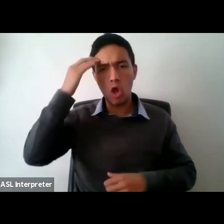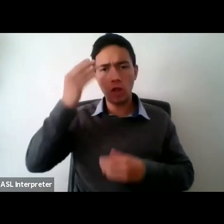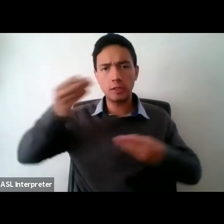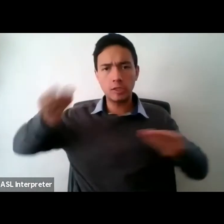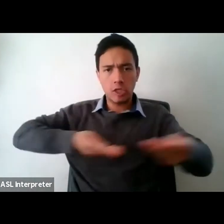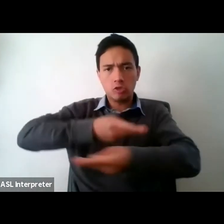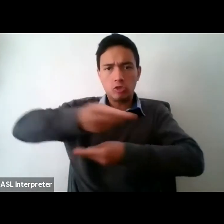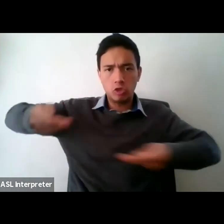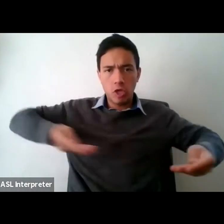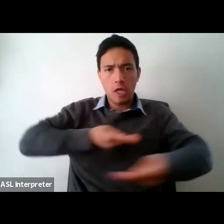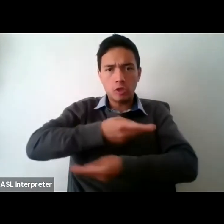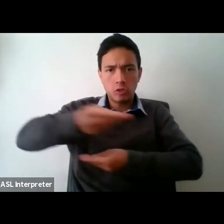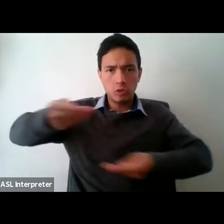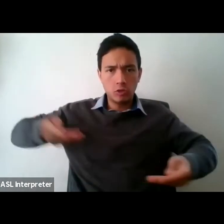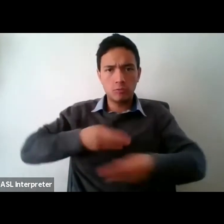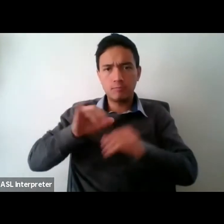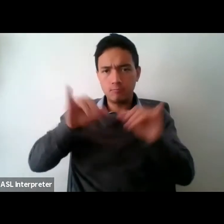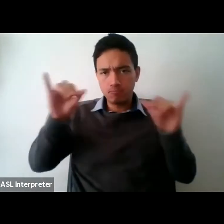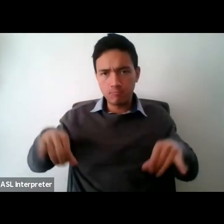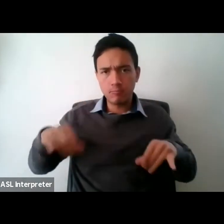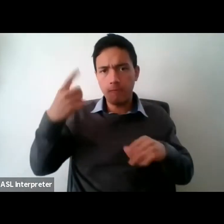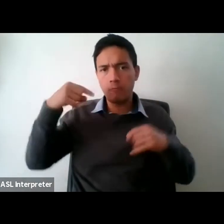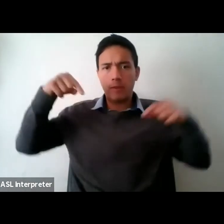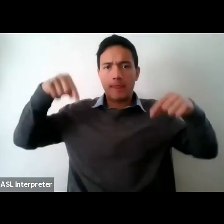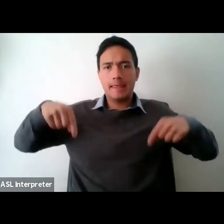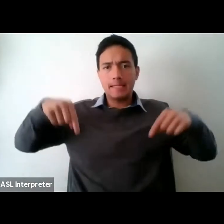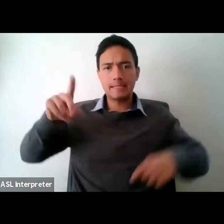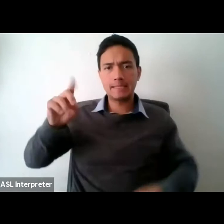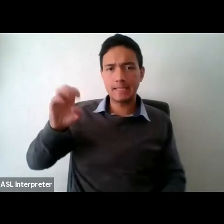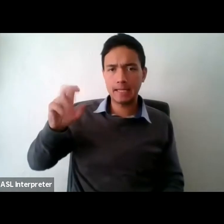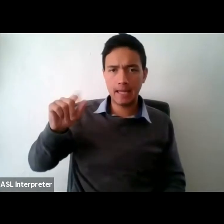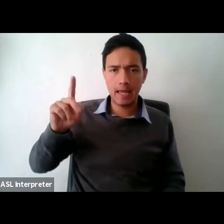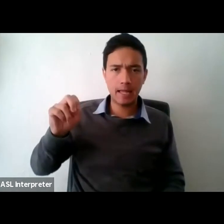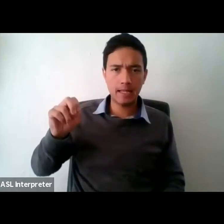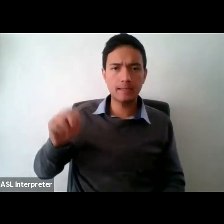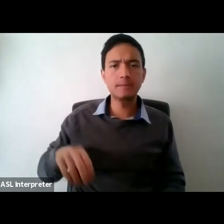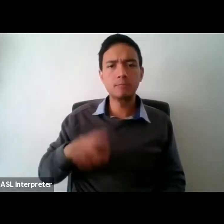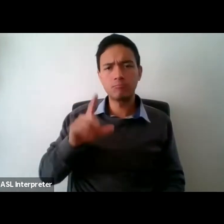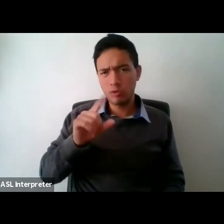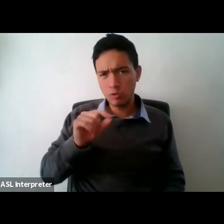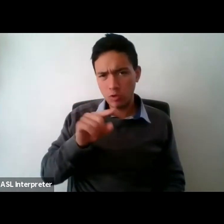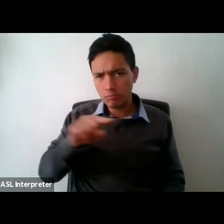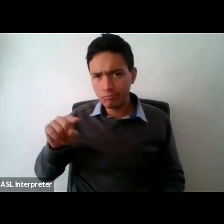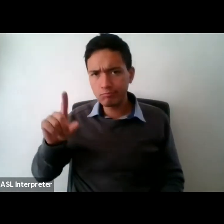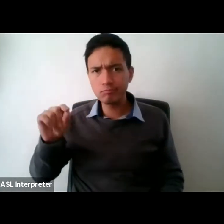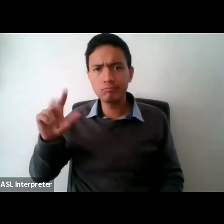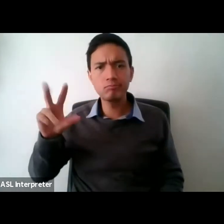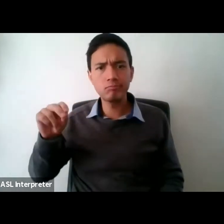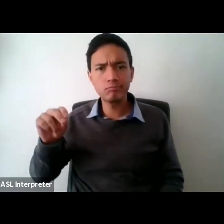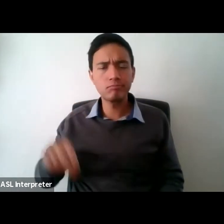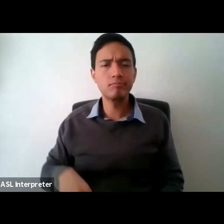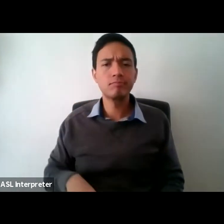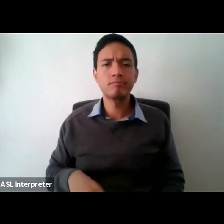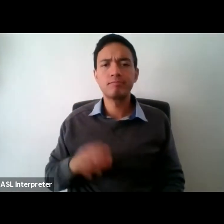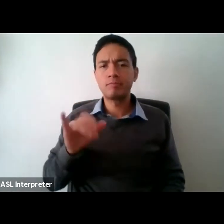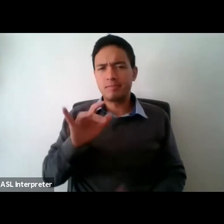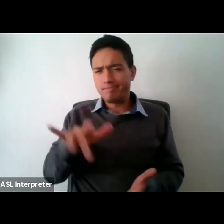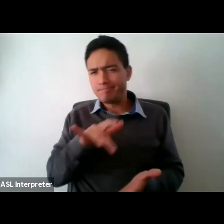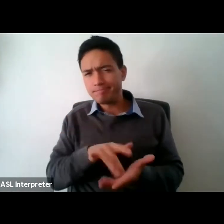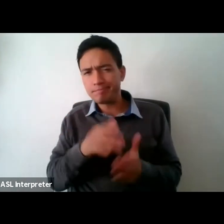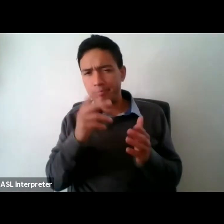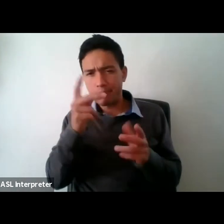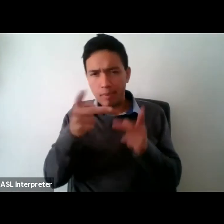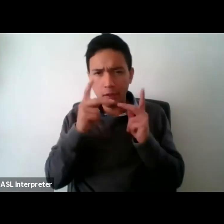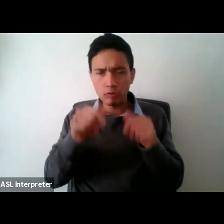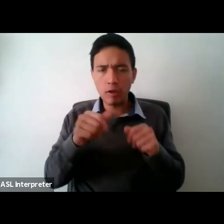decade. This provides a central place to find, share, and produce